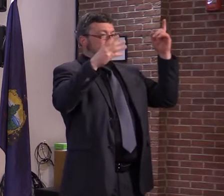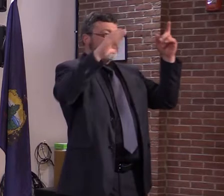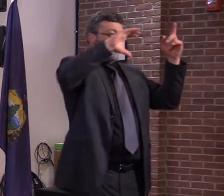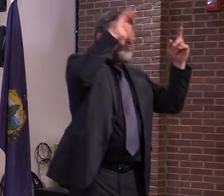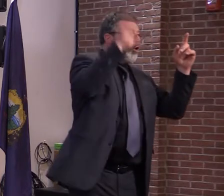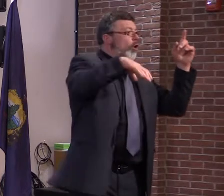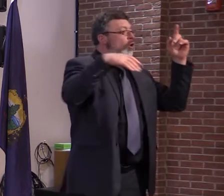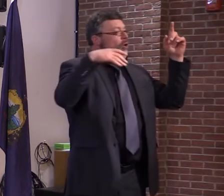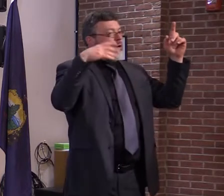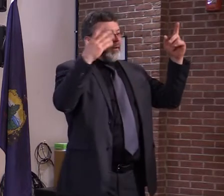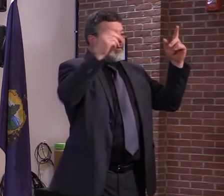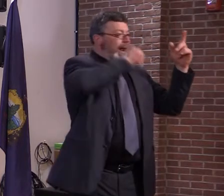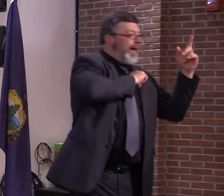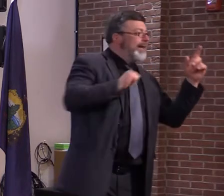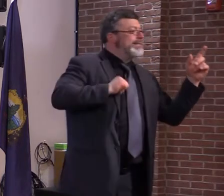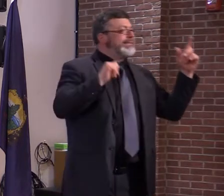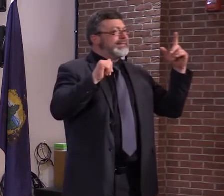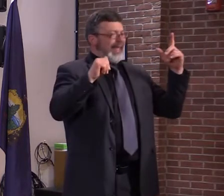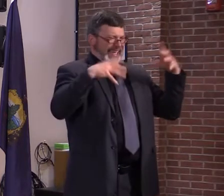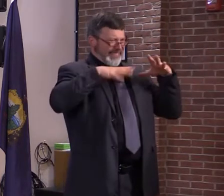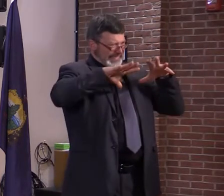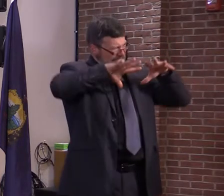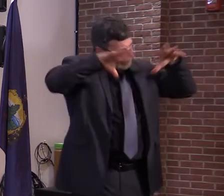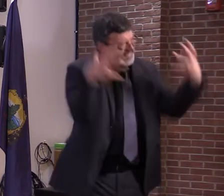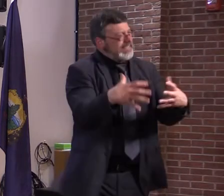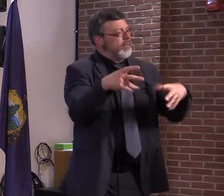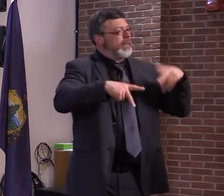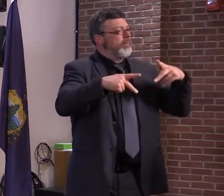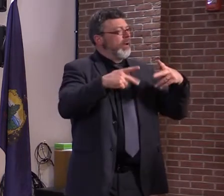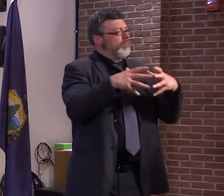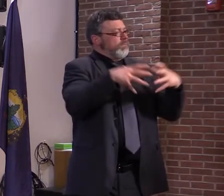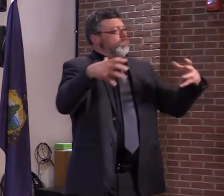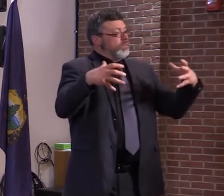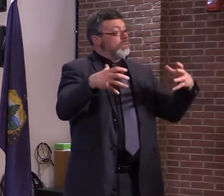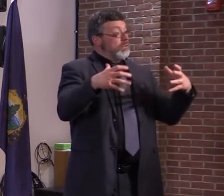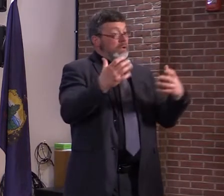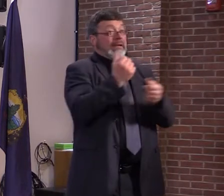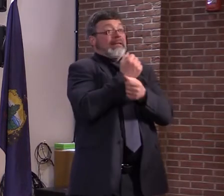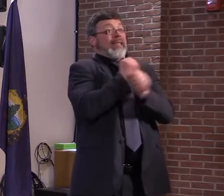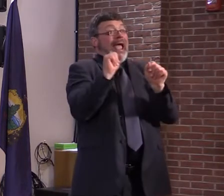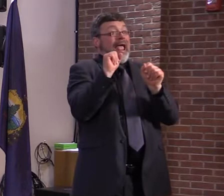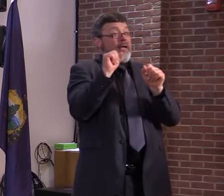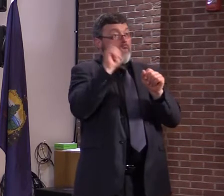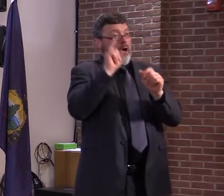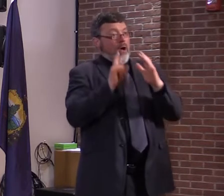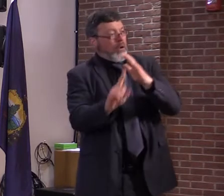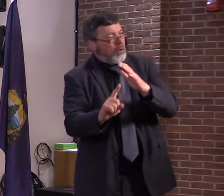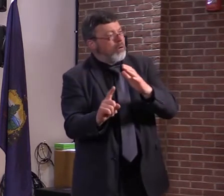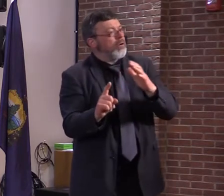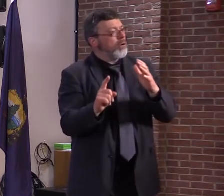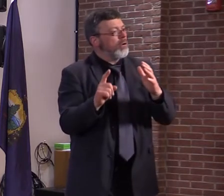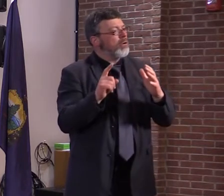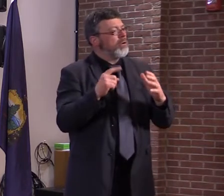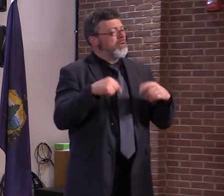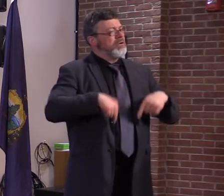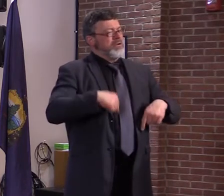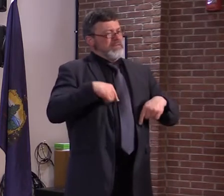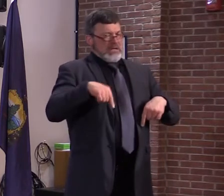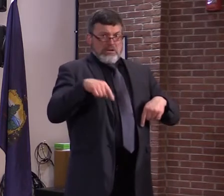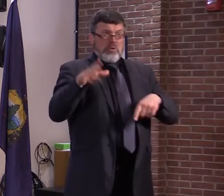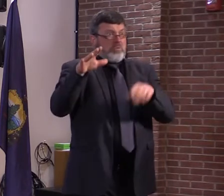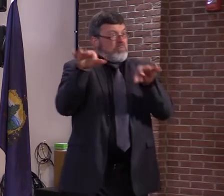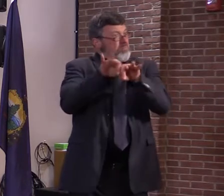cities with lots of population that are trying it, but I don't know. I don't think that's the answer for Vermont.